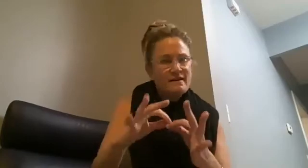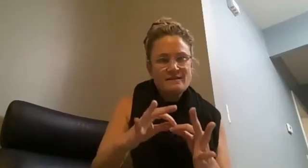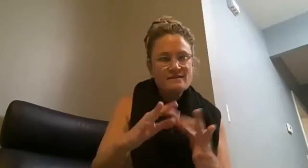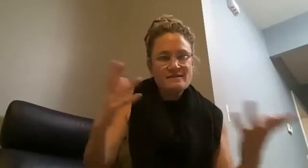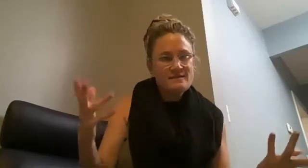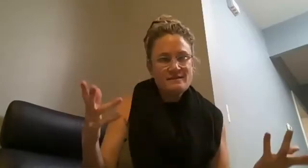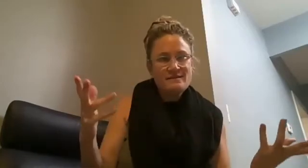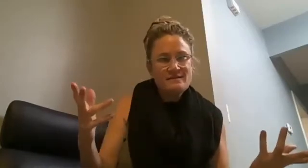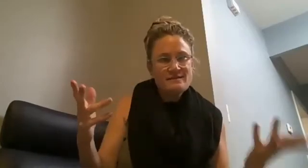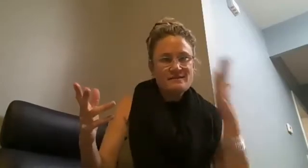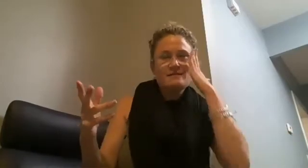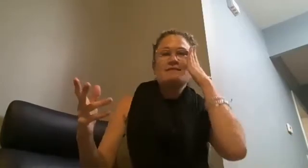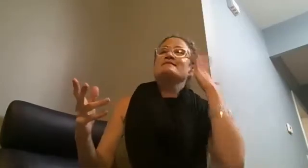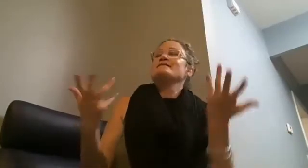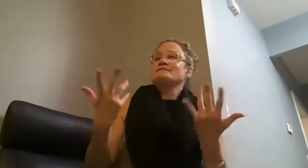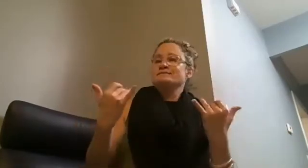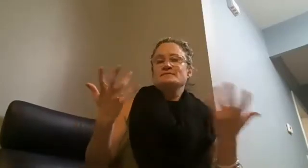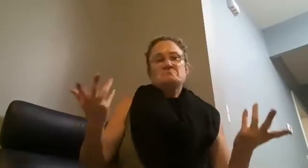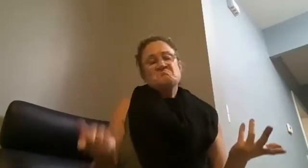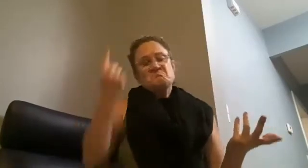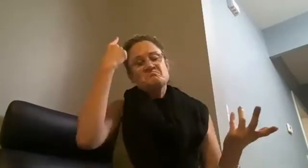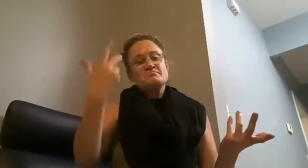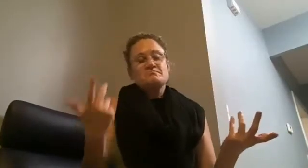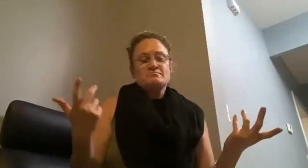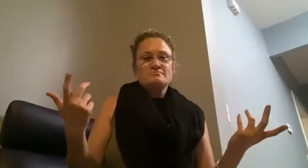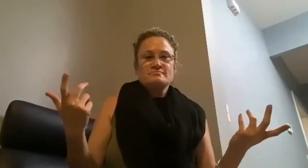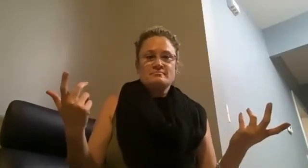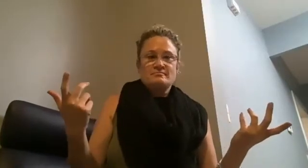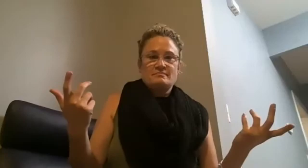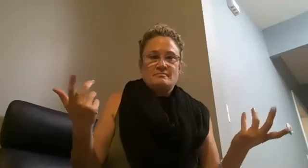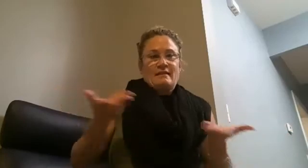in. And that made sense to me. And that allowed me to move on to step 3.